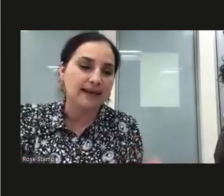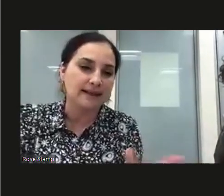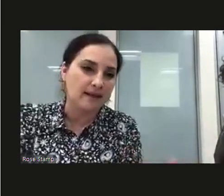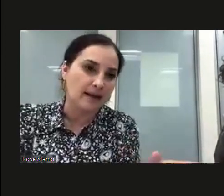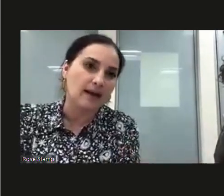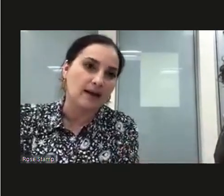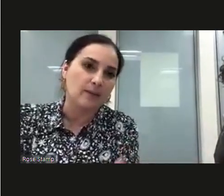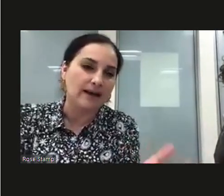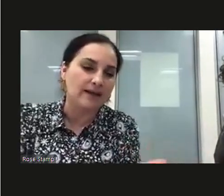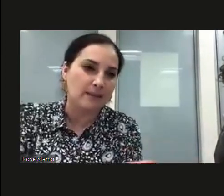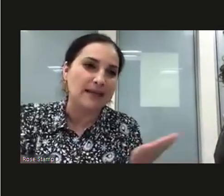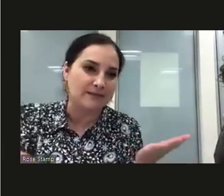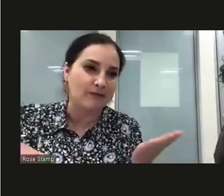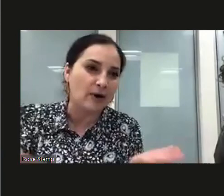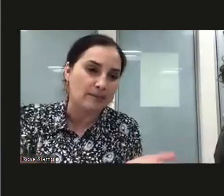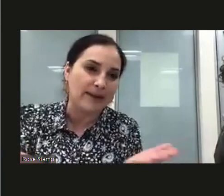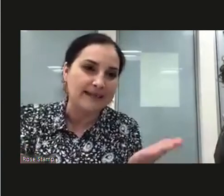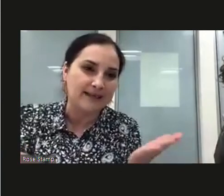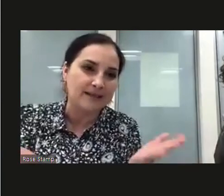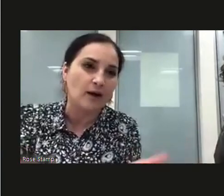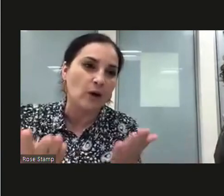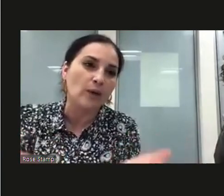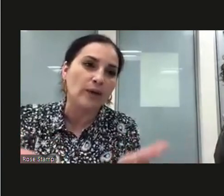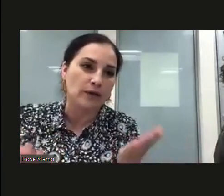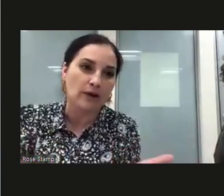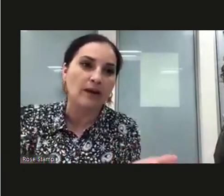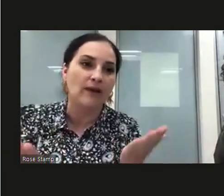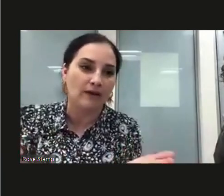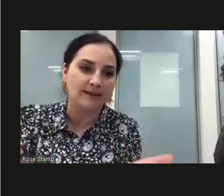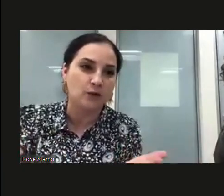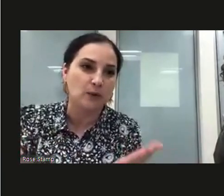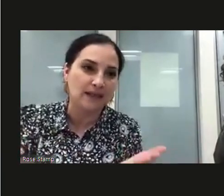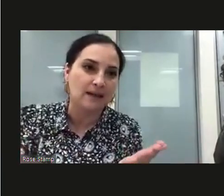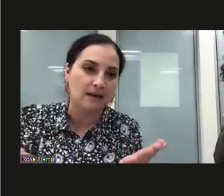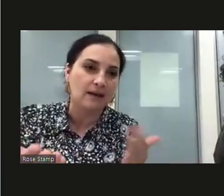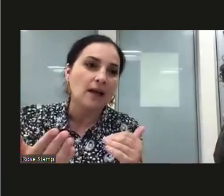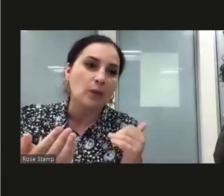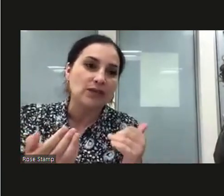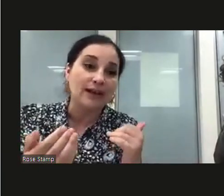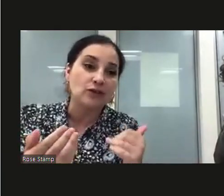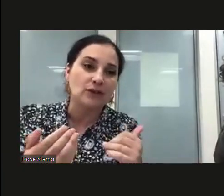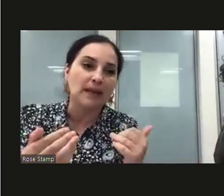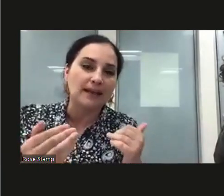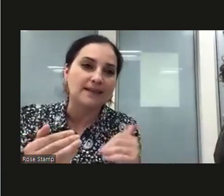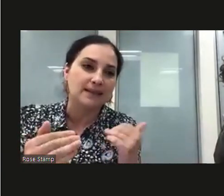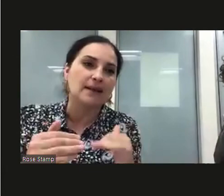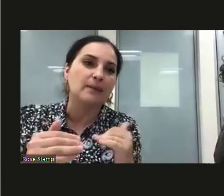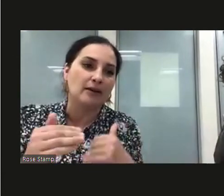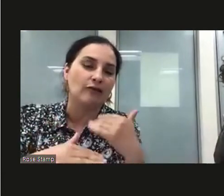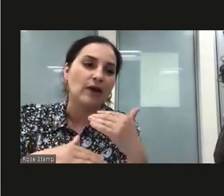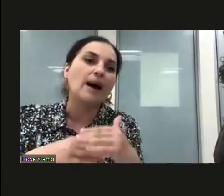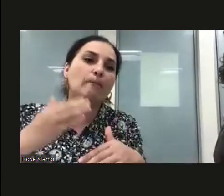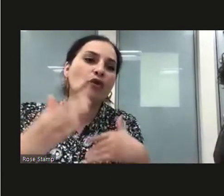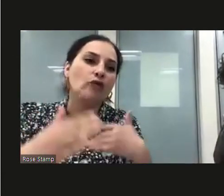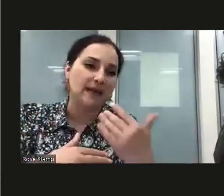is that the metaphorical basis of all the three variants that we see here, which actually means some kind